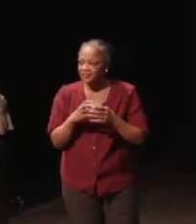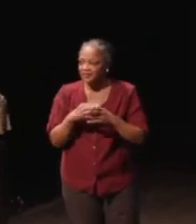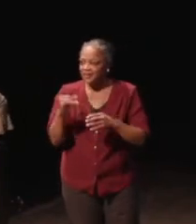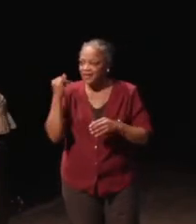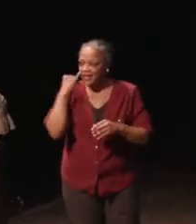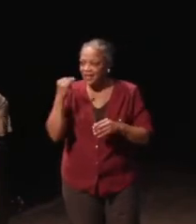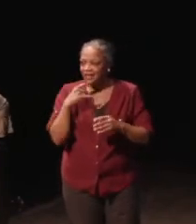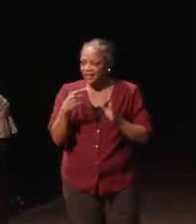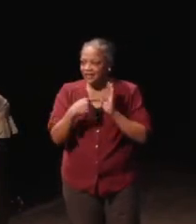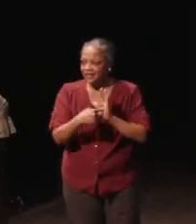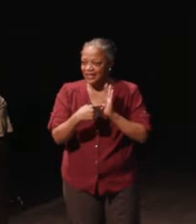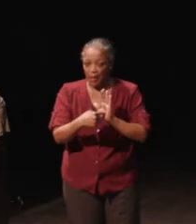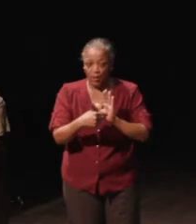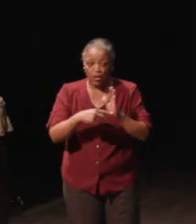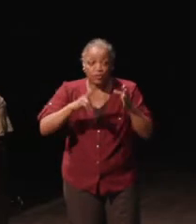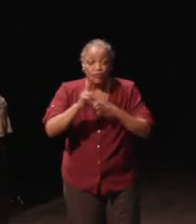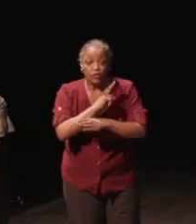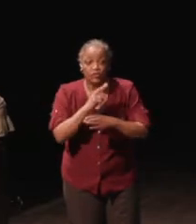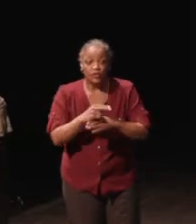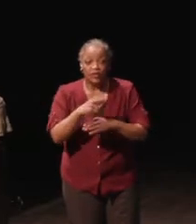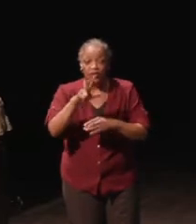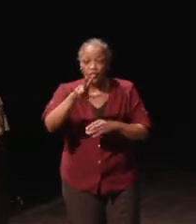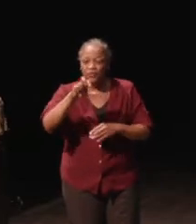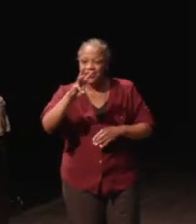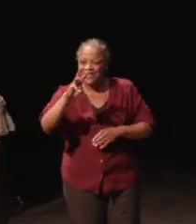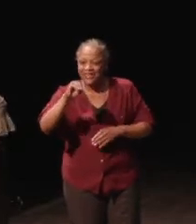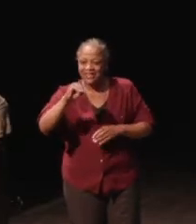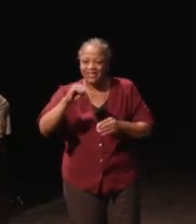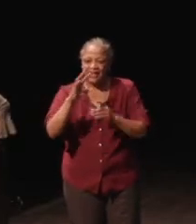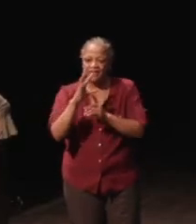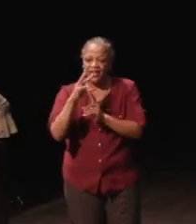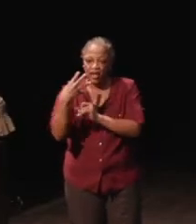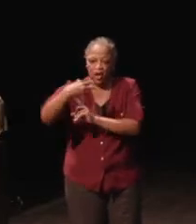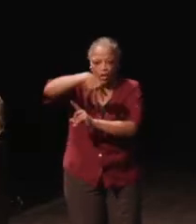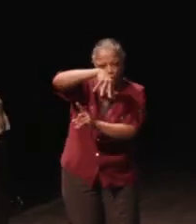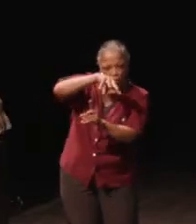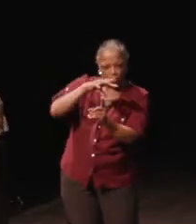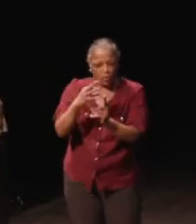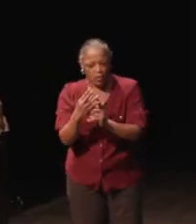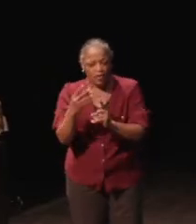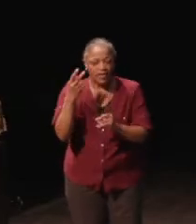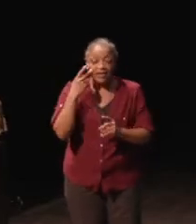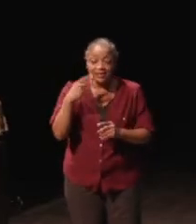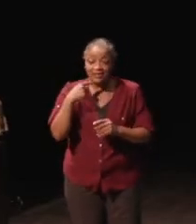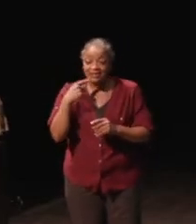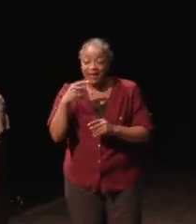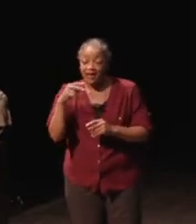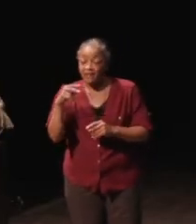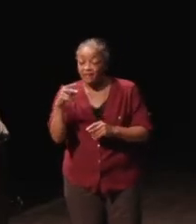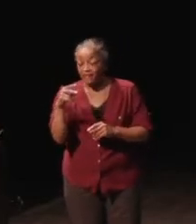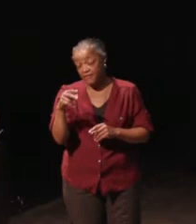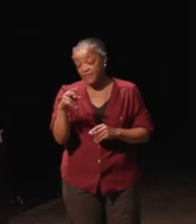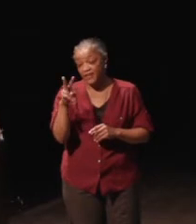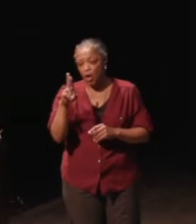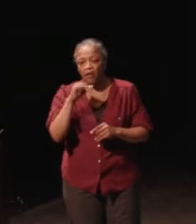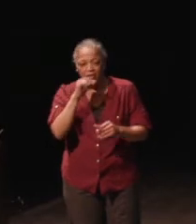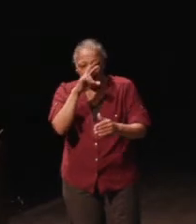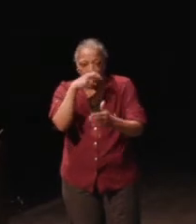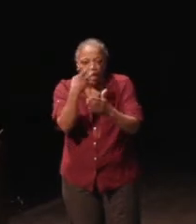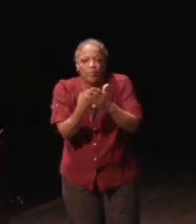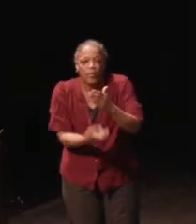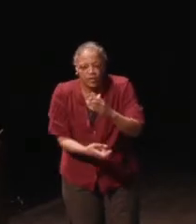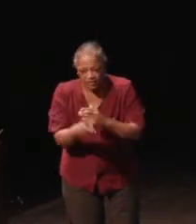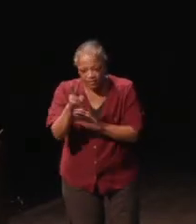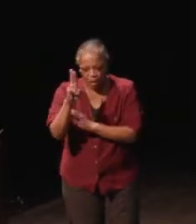idea, this is an example of using 360 video. They say VR, and so it's kind of non-immersive VR.